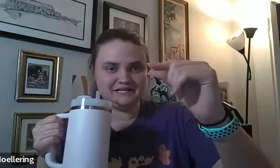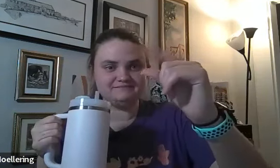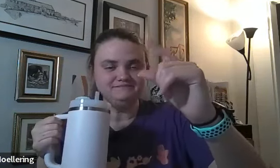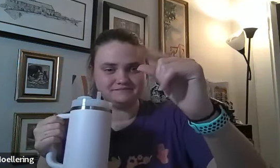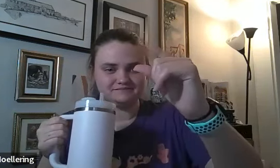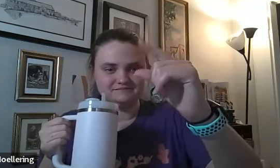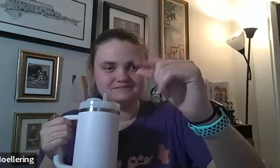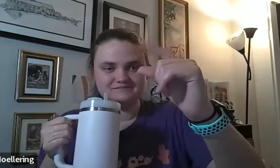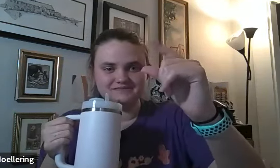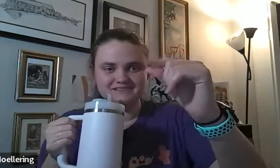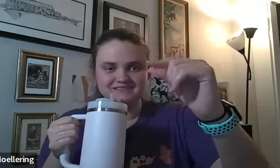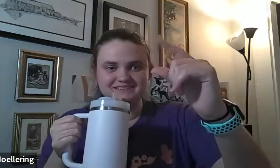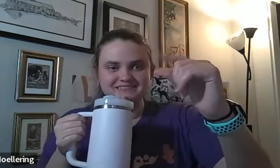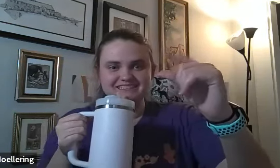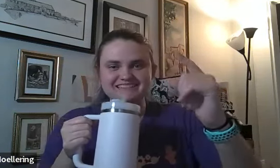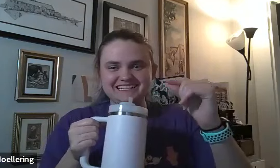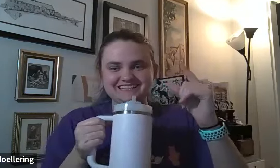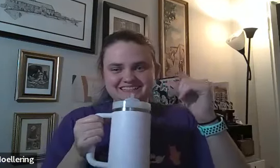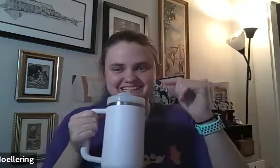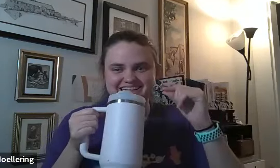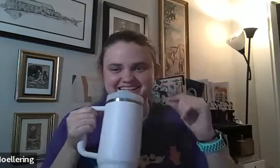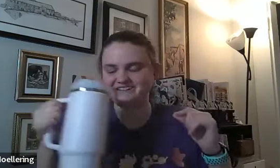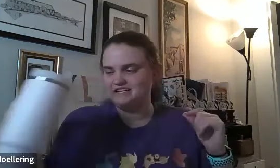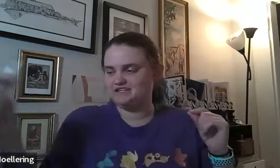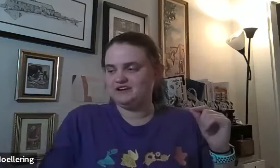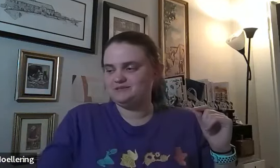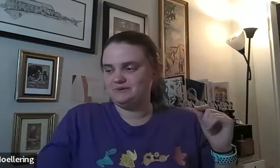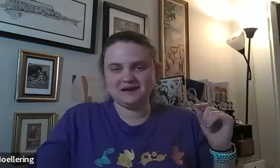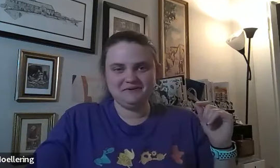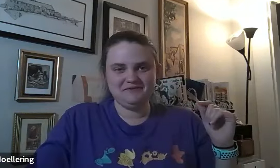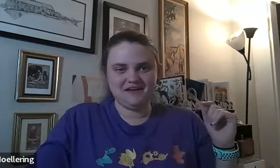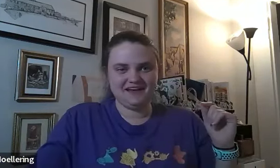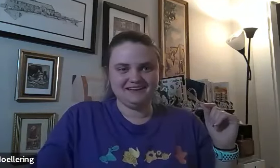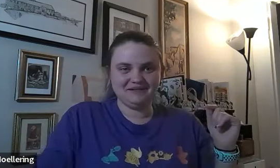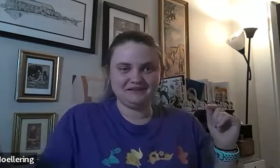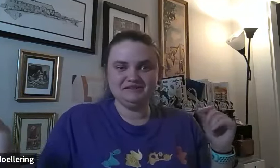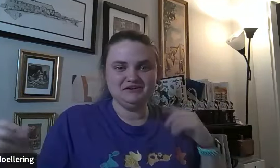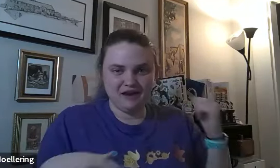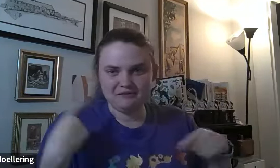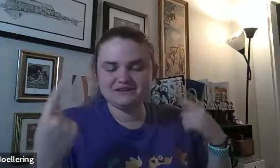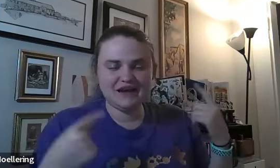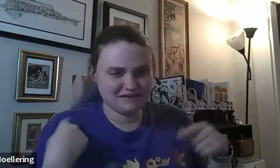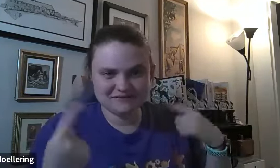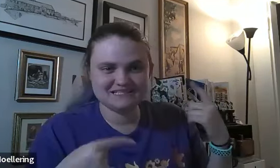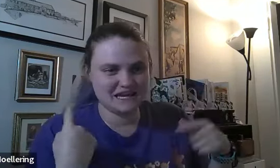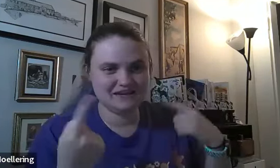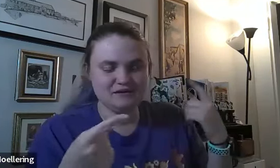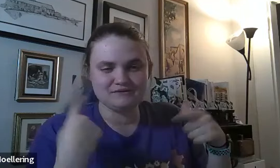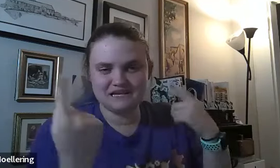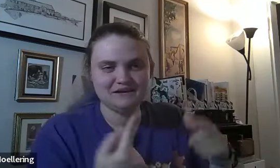20. Good, good, good, good. You guys picked up on that. I mean, I was having to say it. I was saying it, but